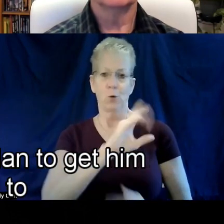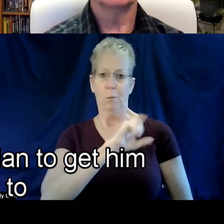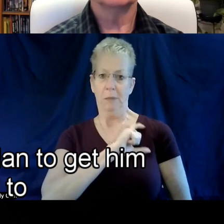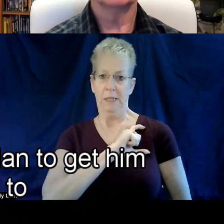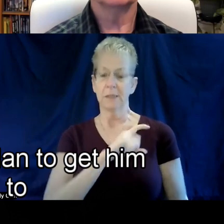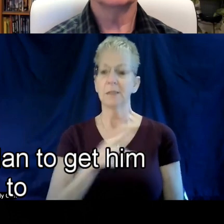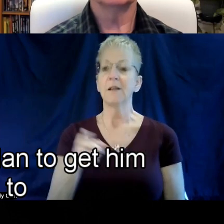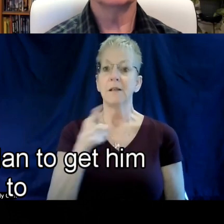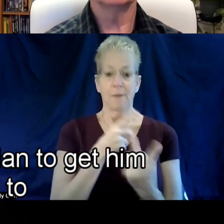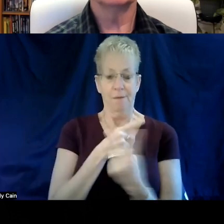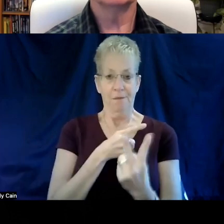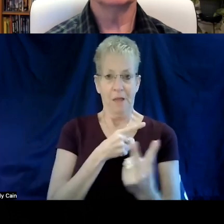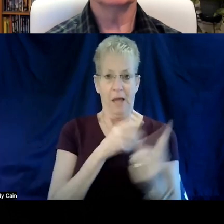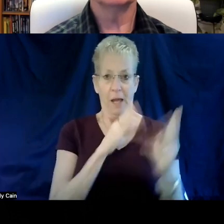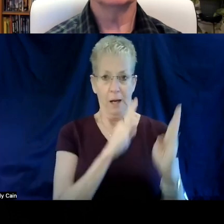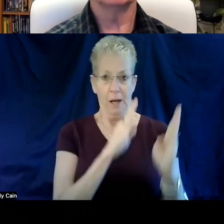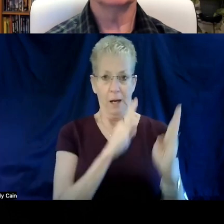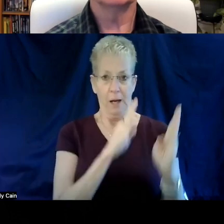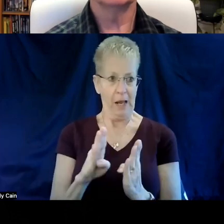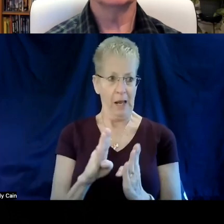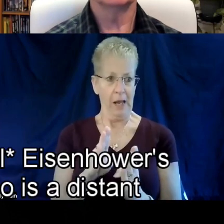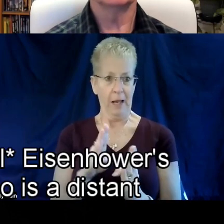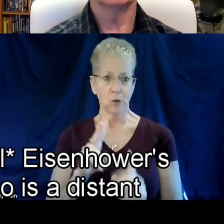him appointed to